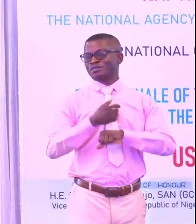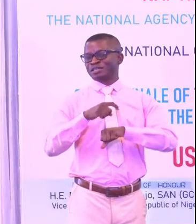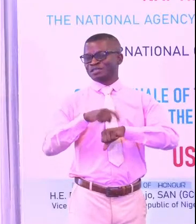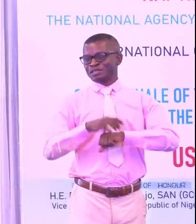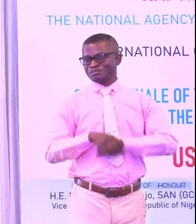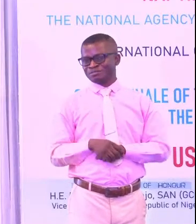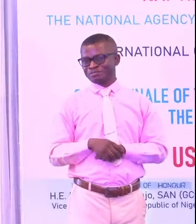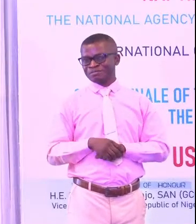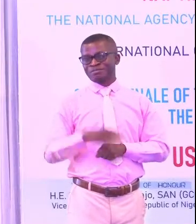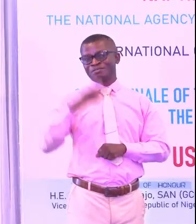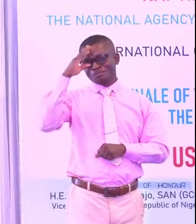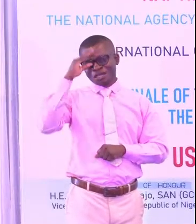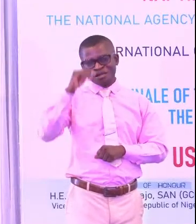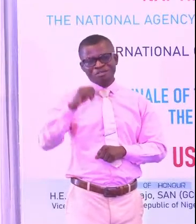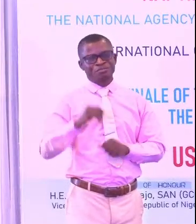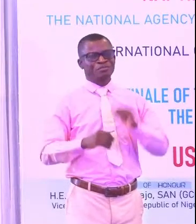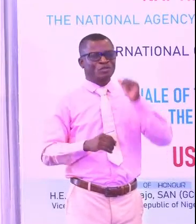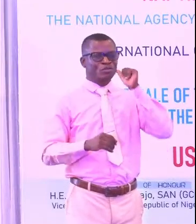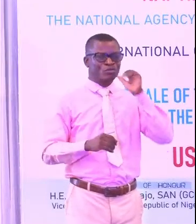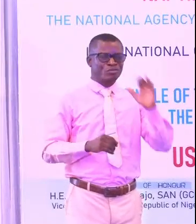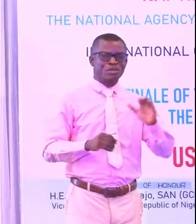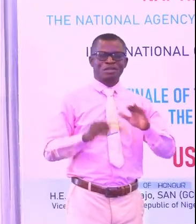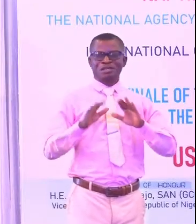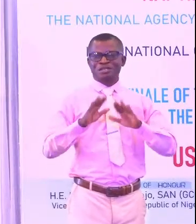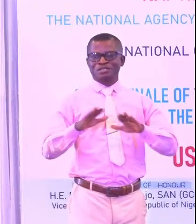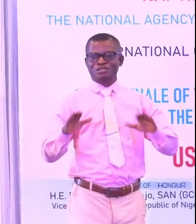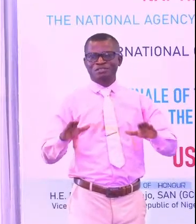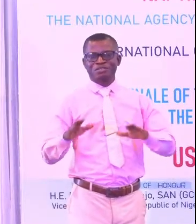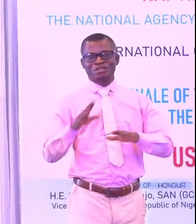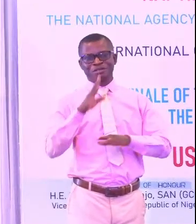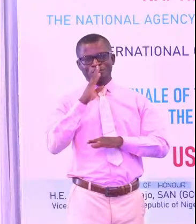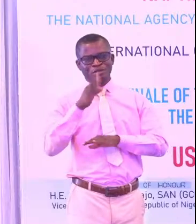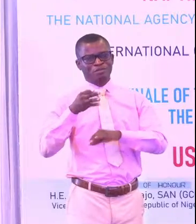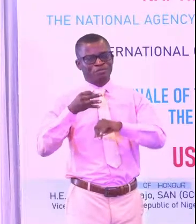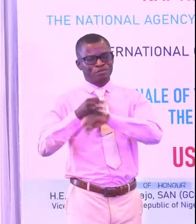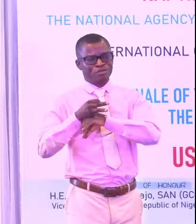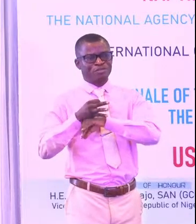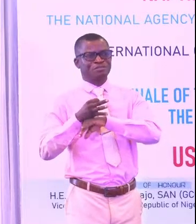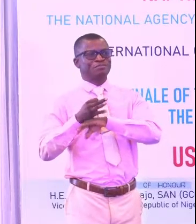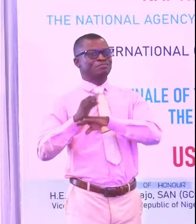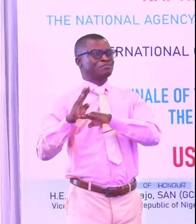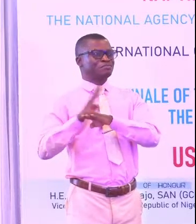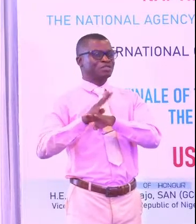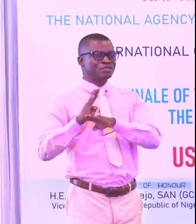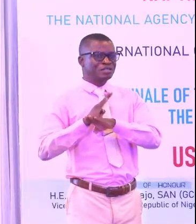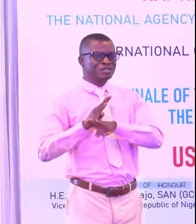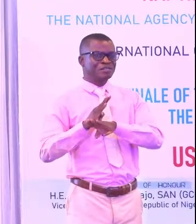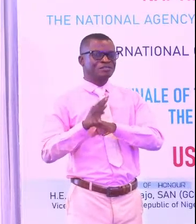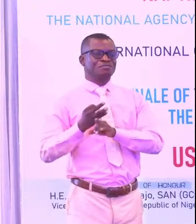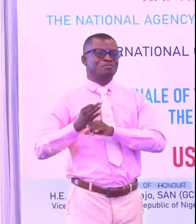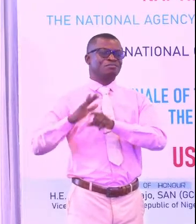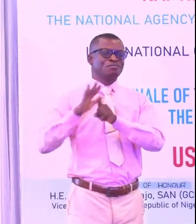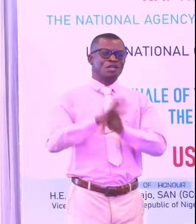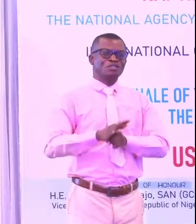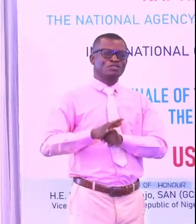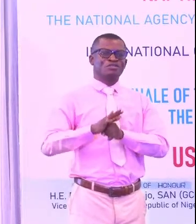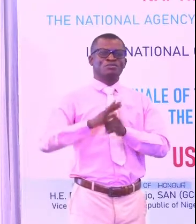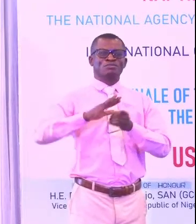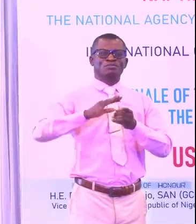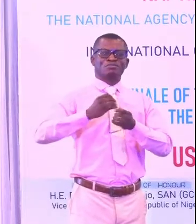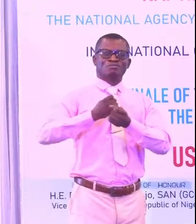Men, women, children are forced, tricked, or threatened into